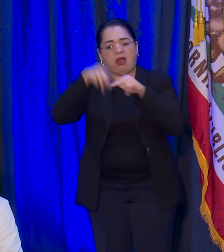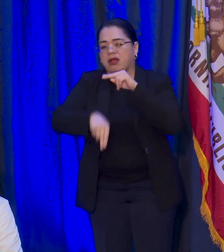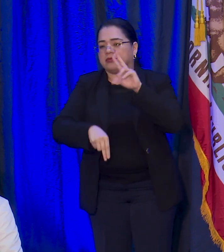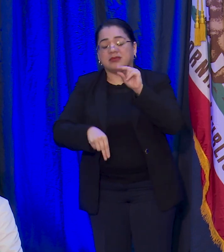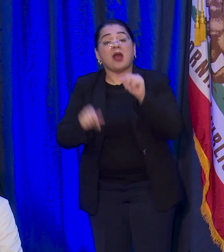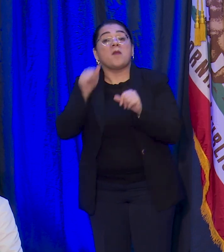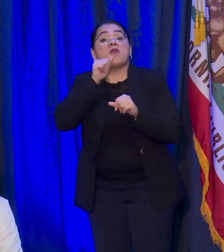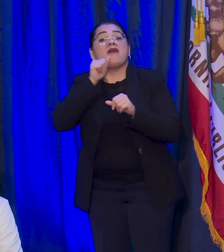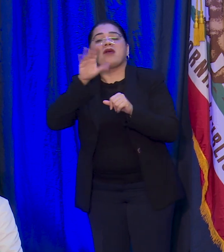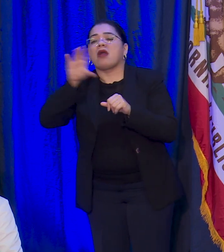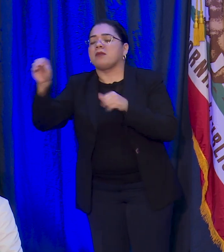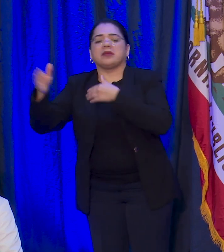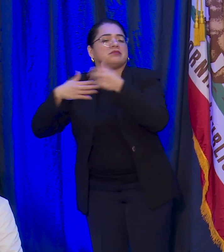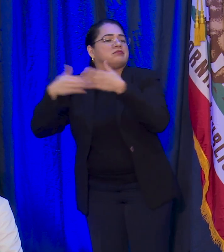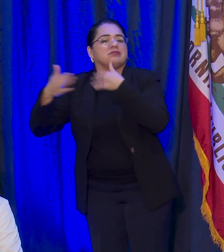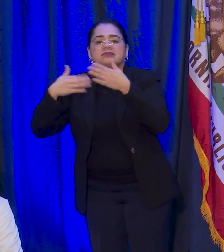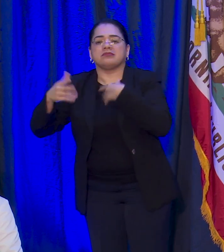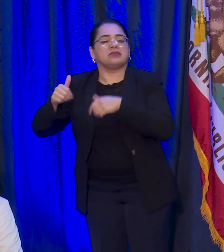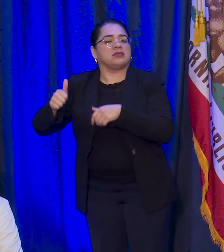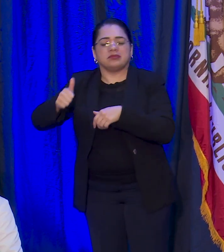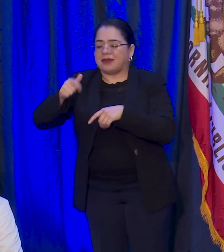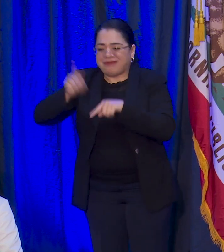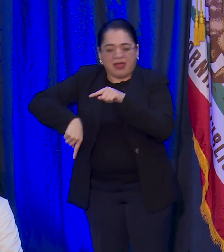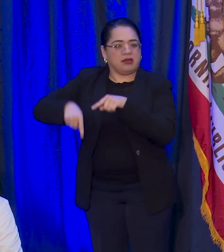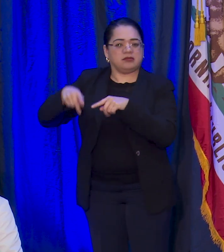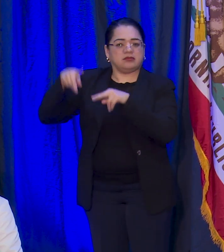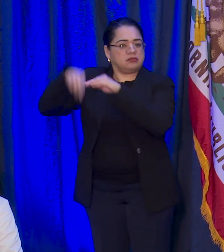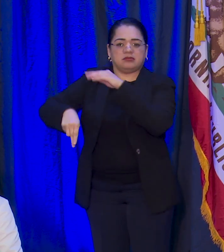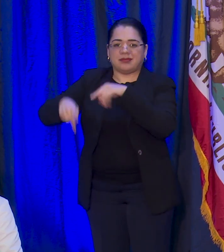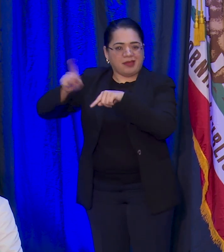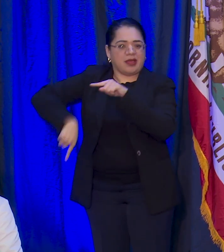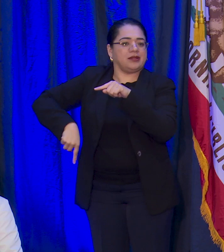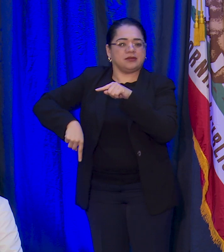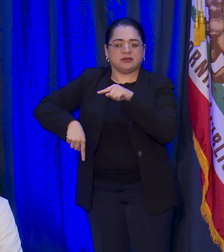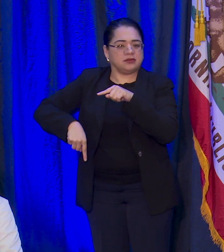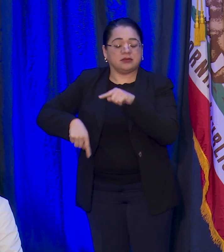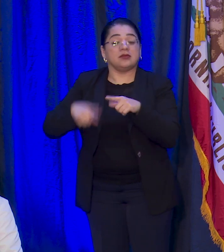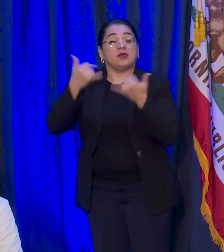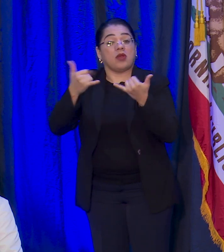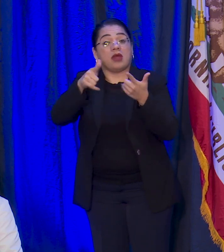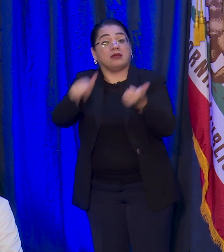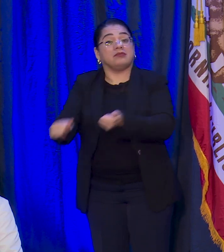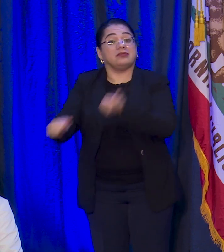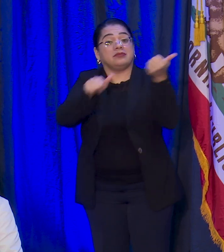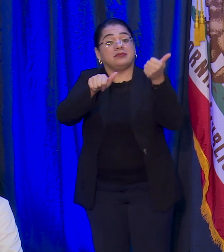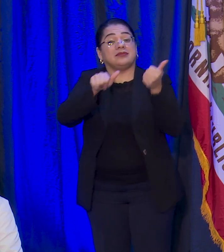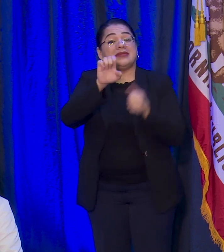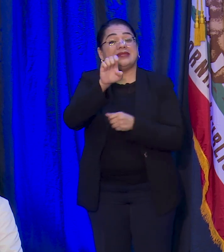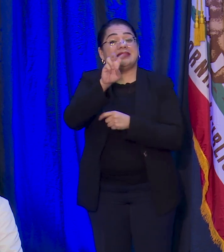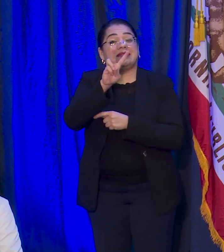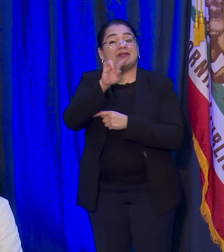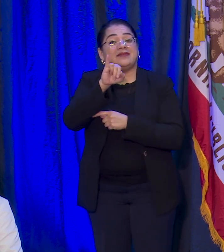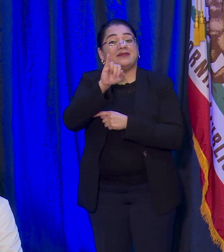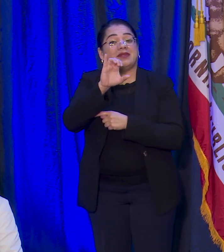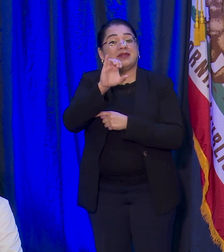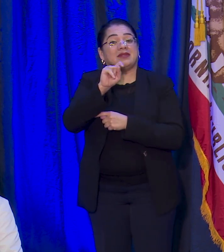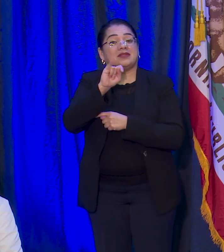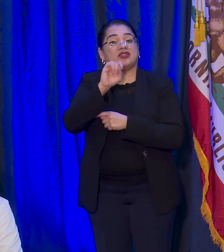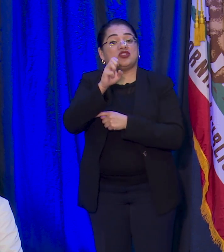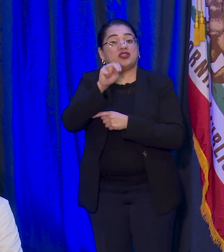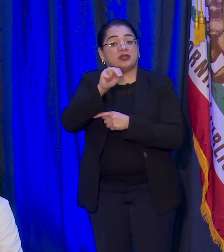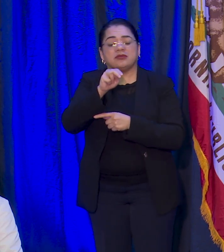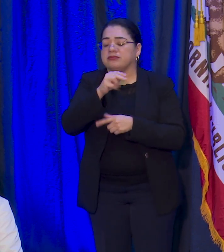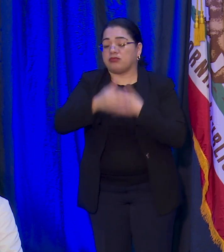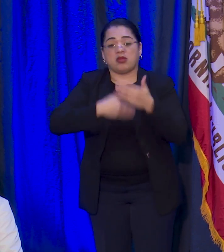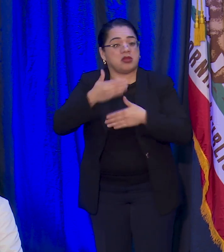private provider, will not be turned off. You cannot be evicted during this time if you've had or lost wages